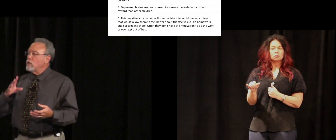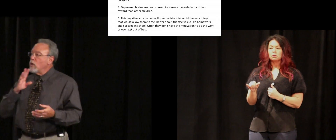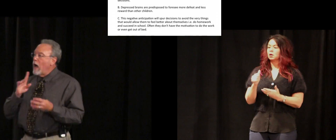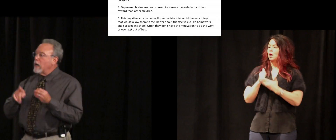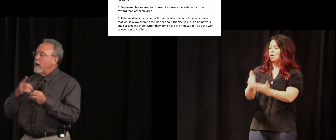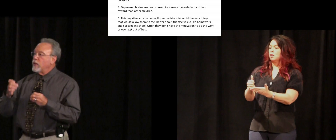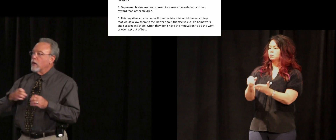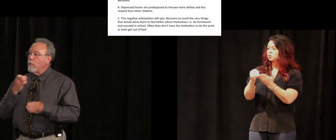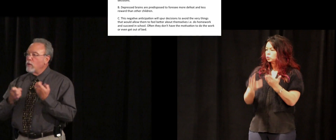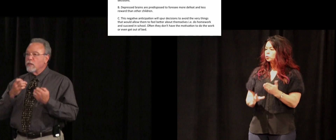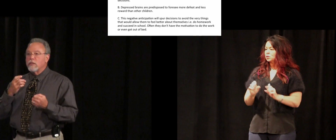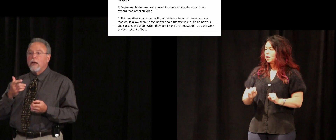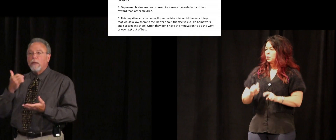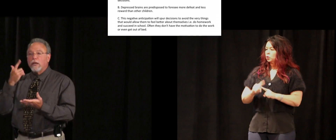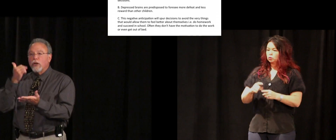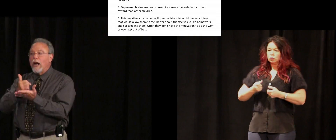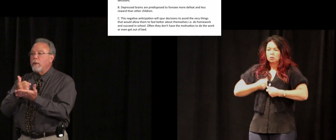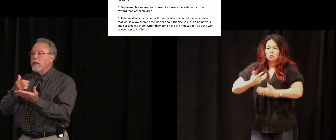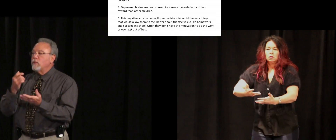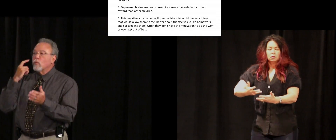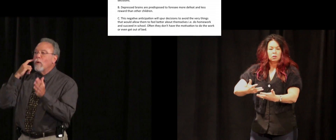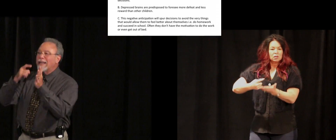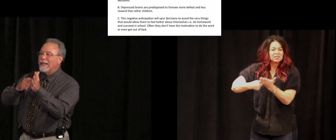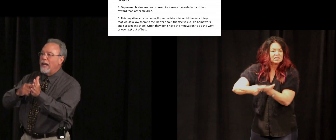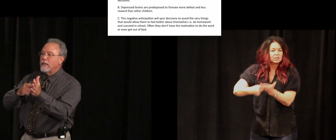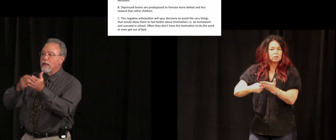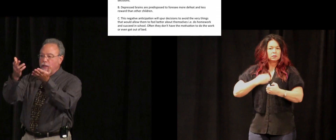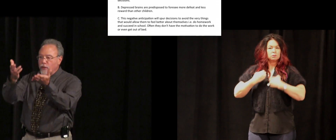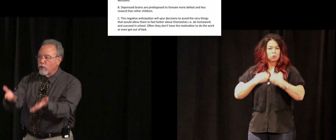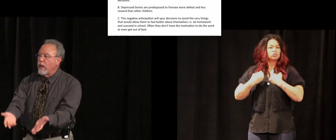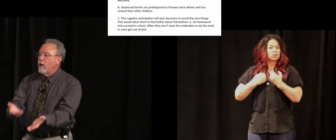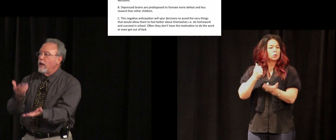without conscious knowledge of it.